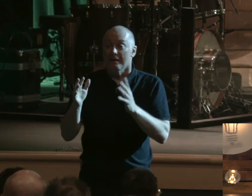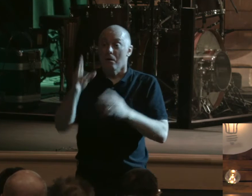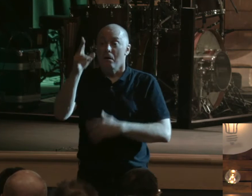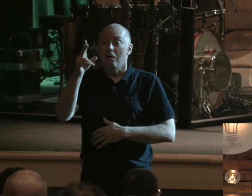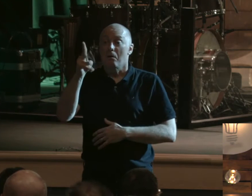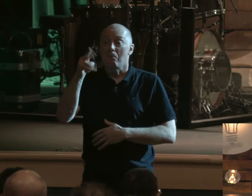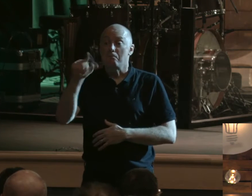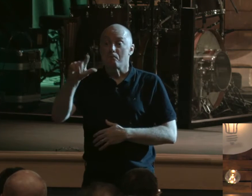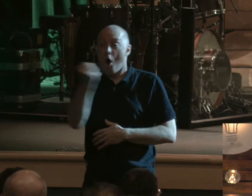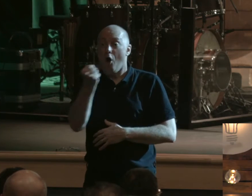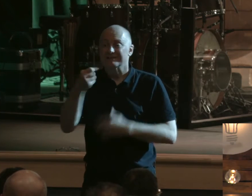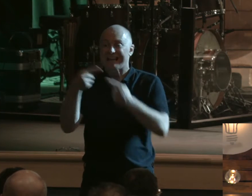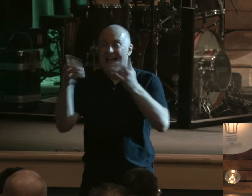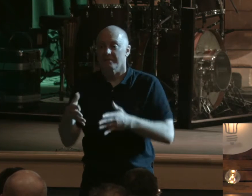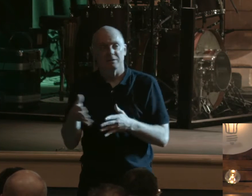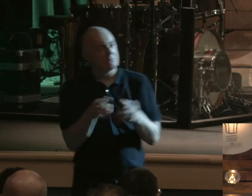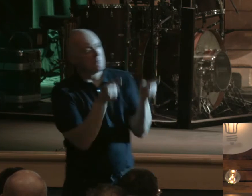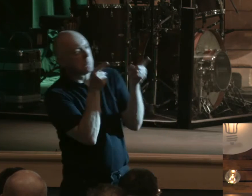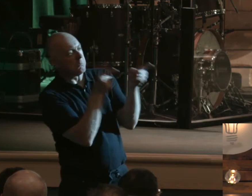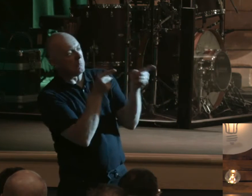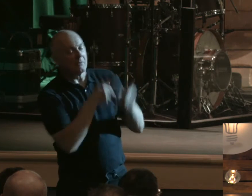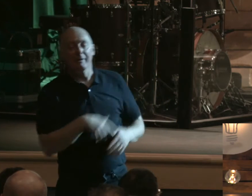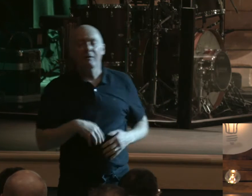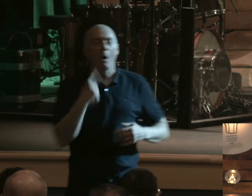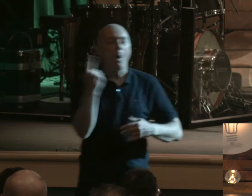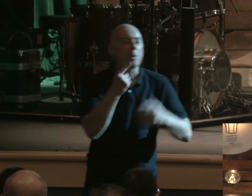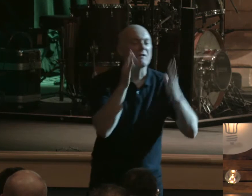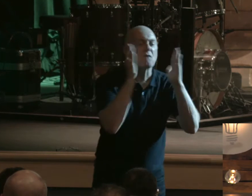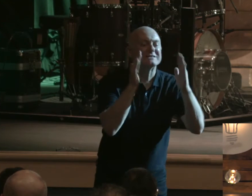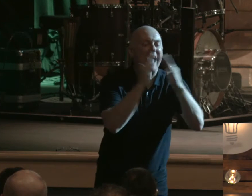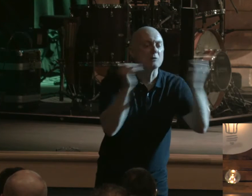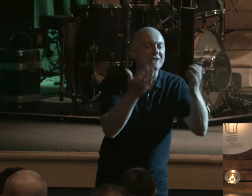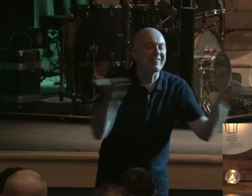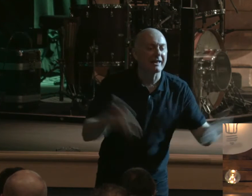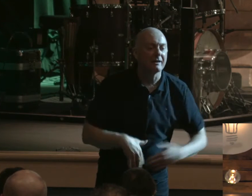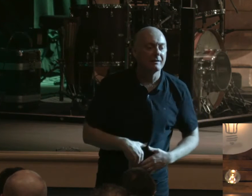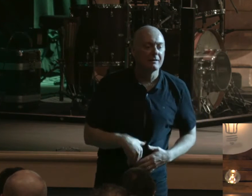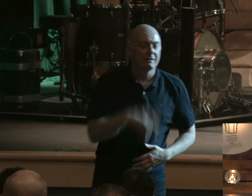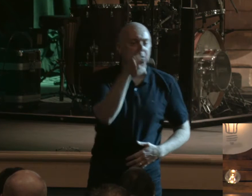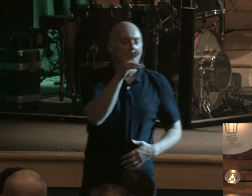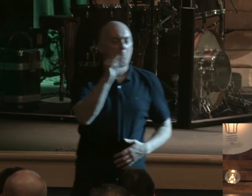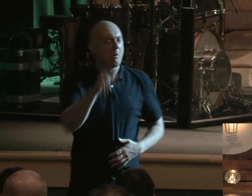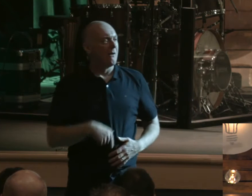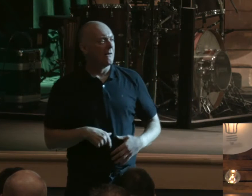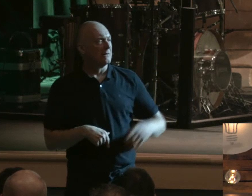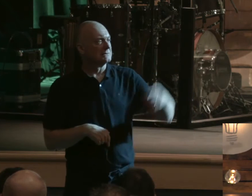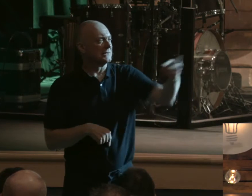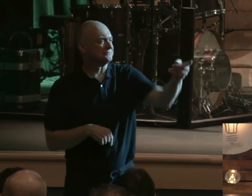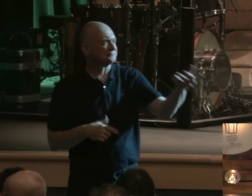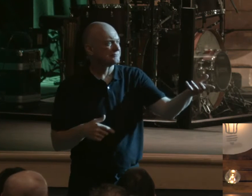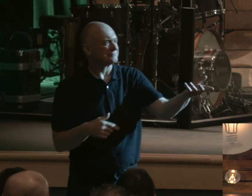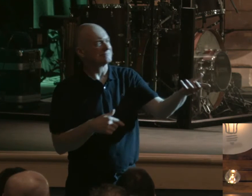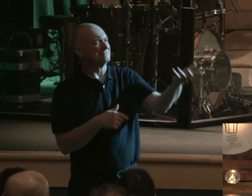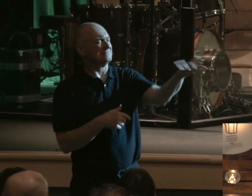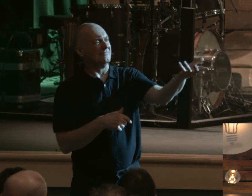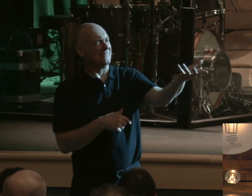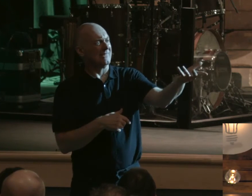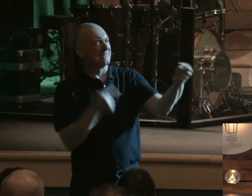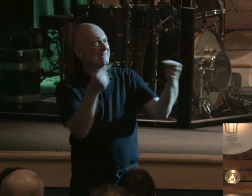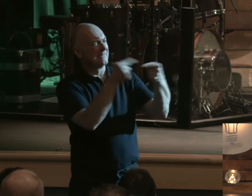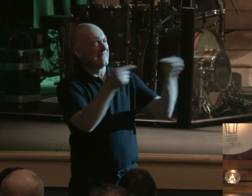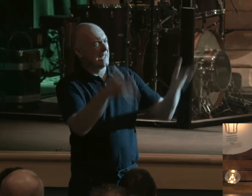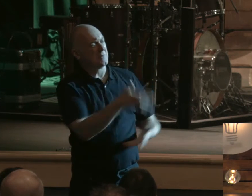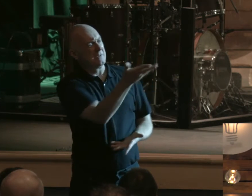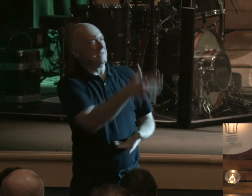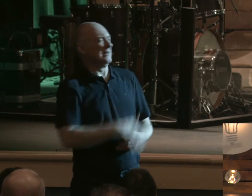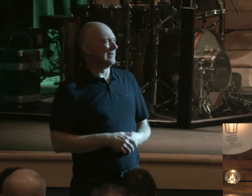Paul, are all about the outward appearance. You see that? And so Paul takes the foolish aim of his enemies